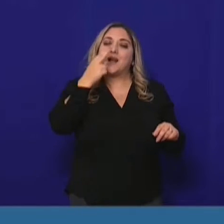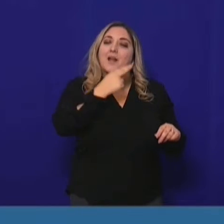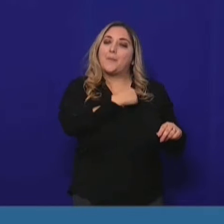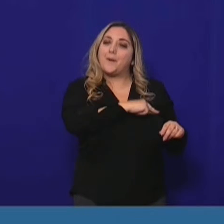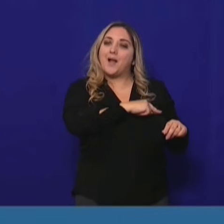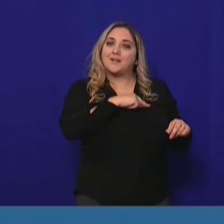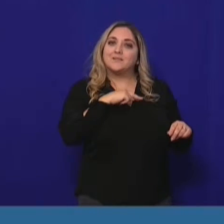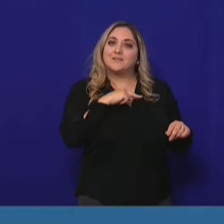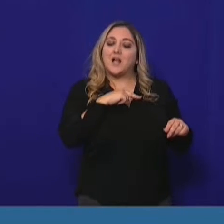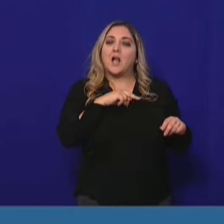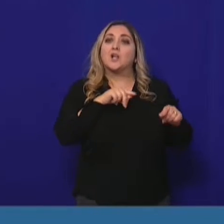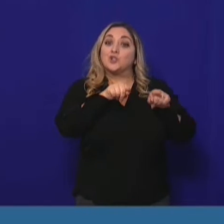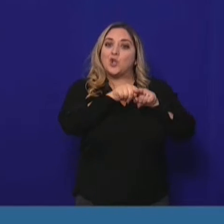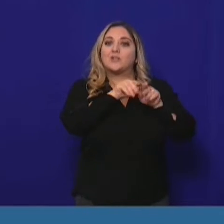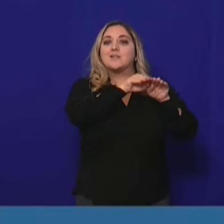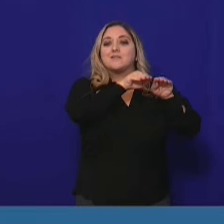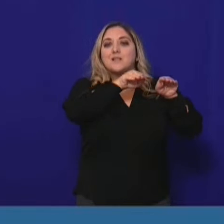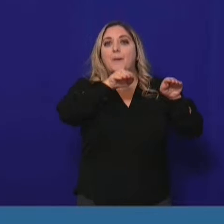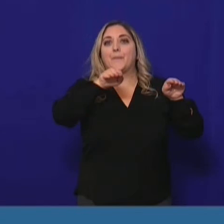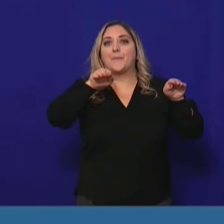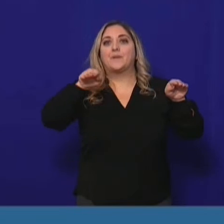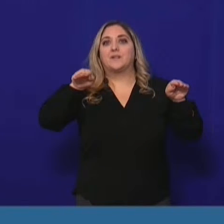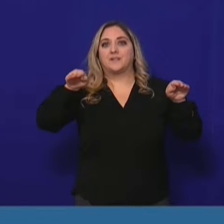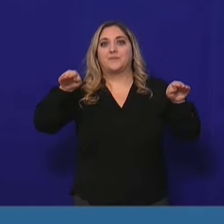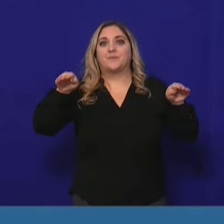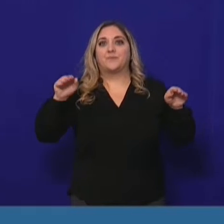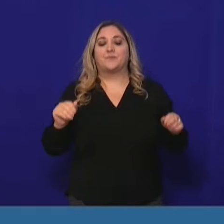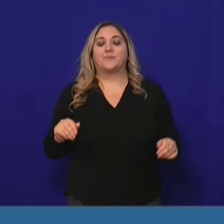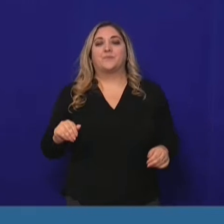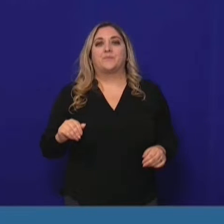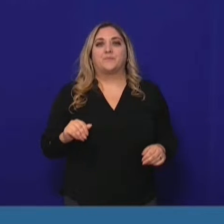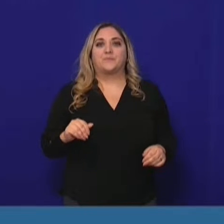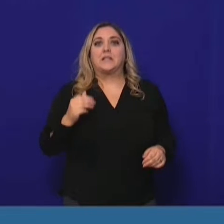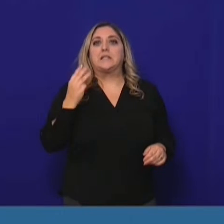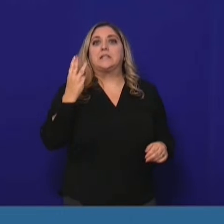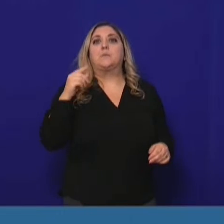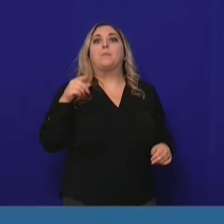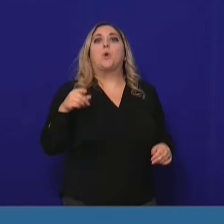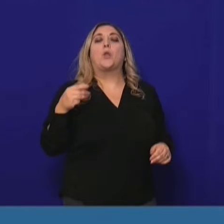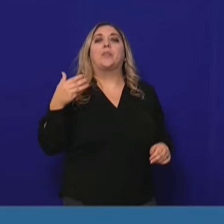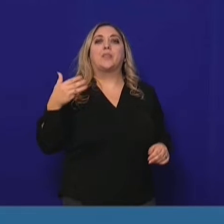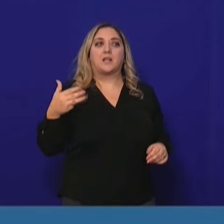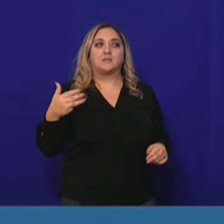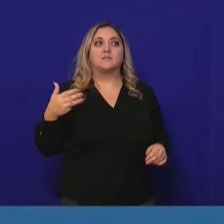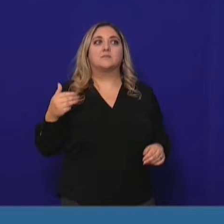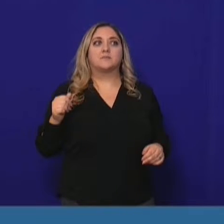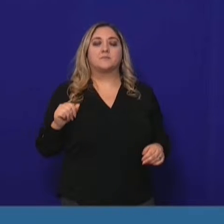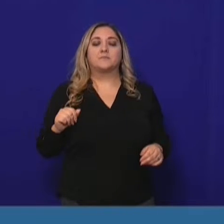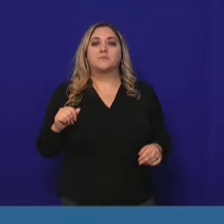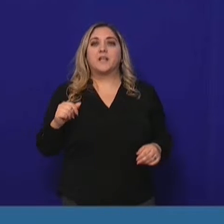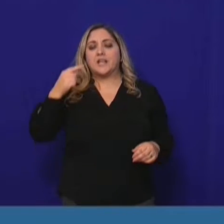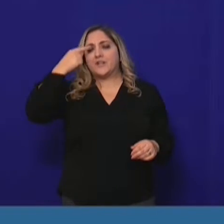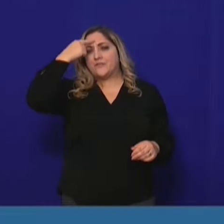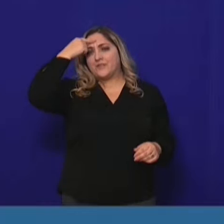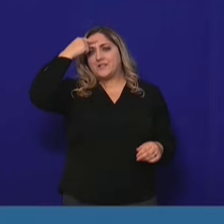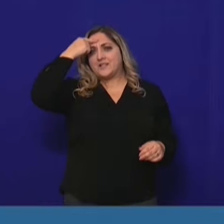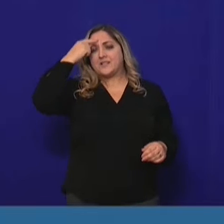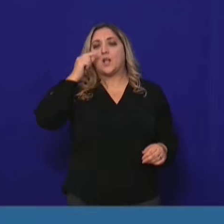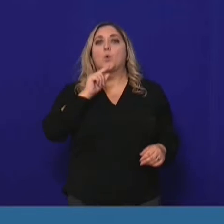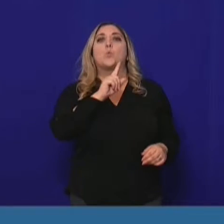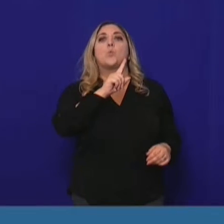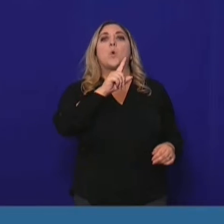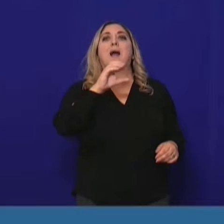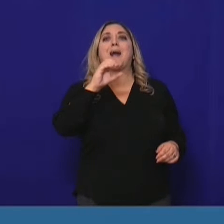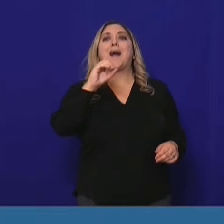bqajna pjuttost rata stabbli ta' birthware bħalissa qegħdin 3.9. Ġifieri aħna kull mit-swab